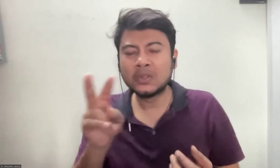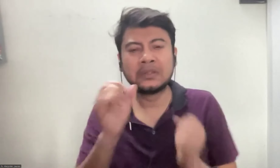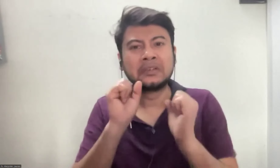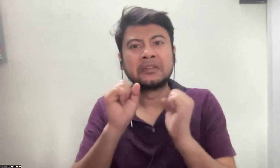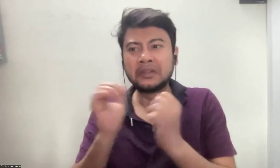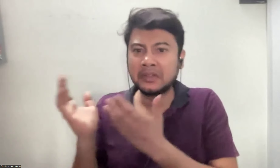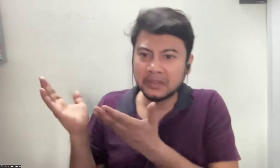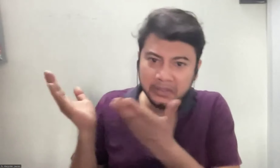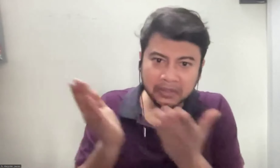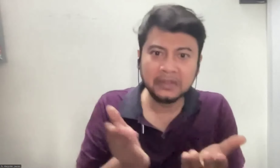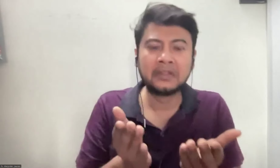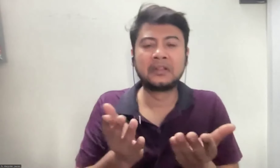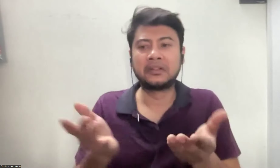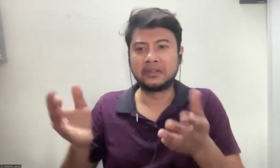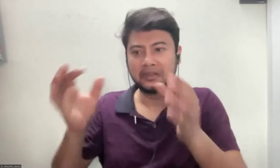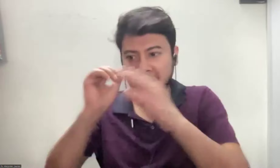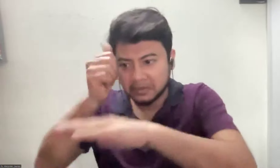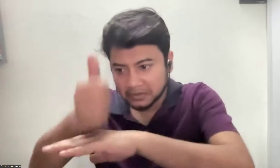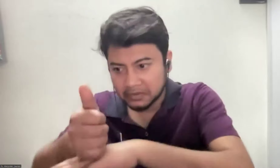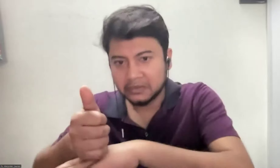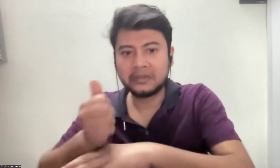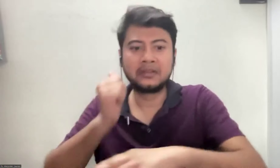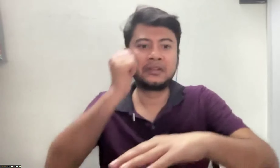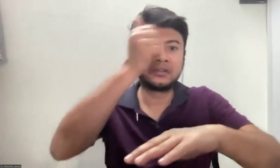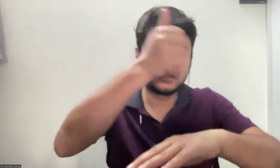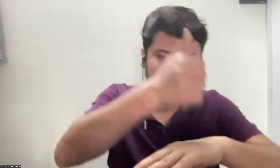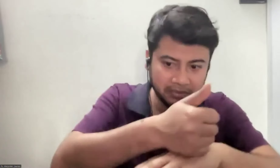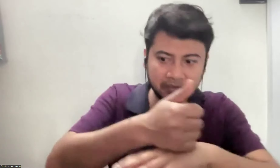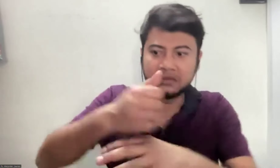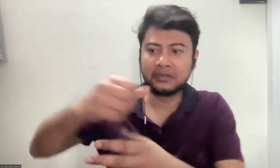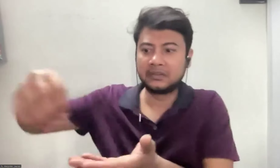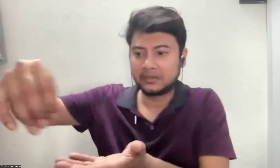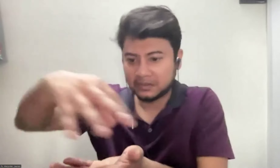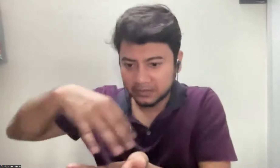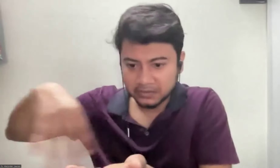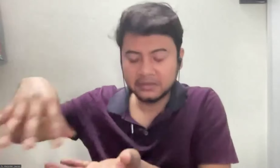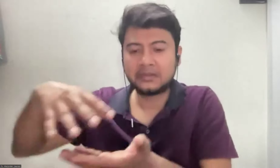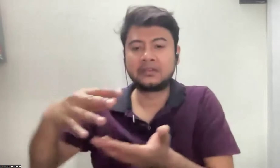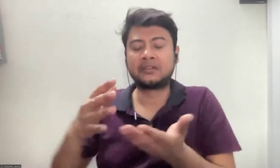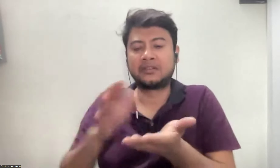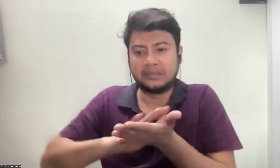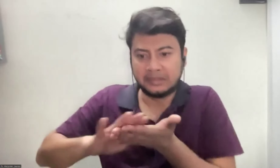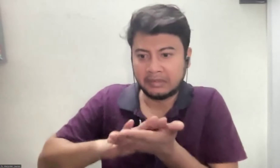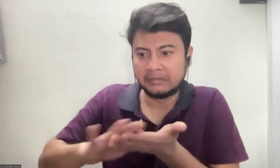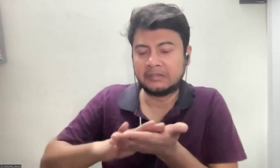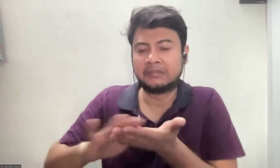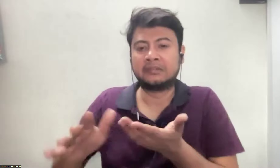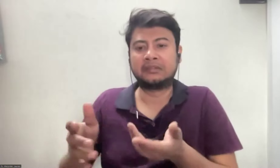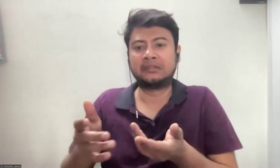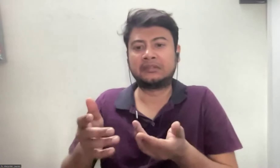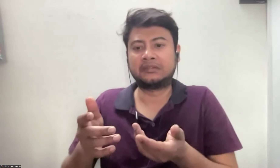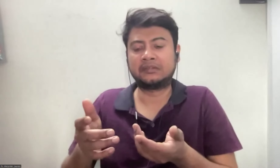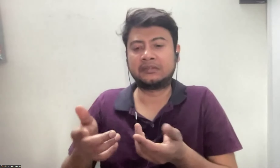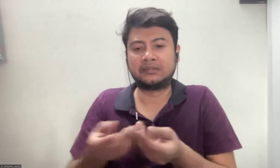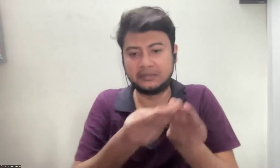it 7 times. Only confusion is because of the hand cleaning process, which slowly, slowly you will get an idea.